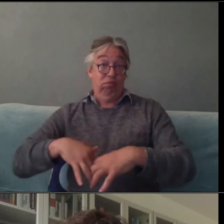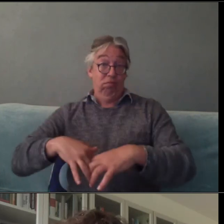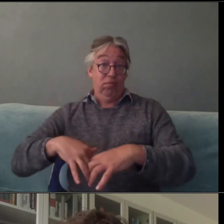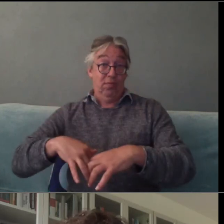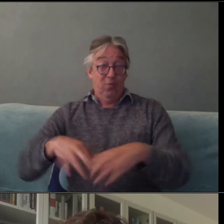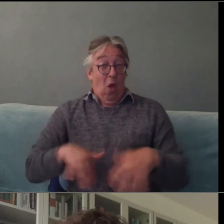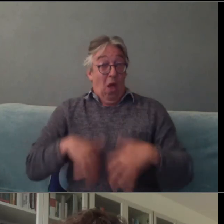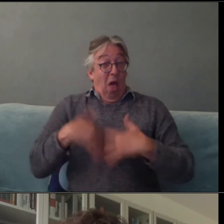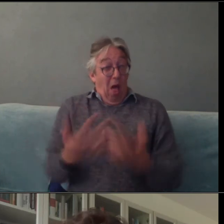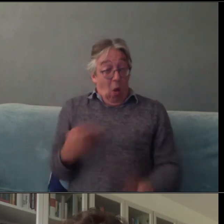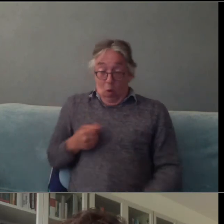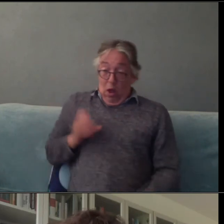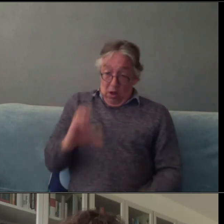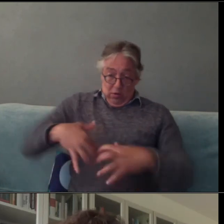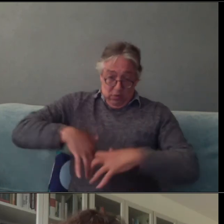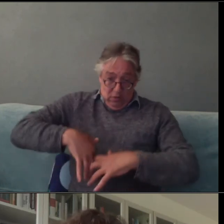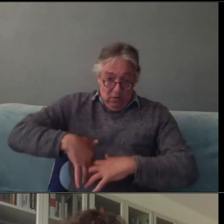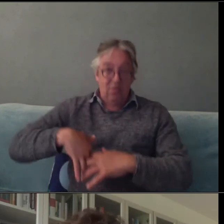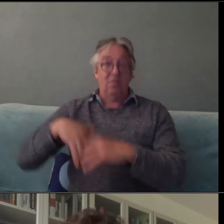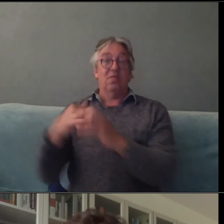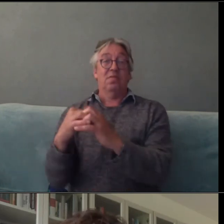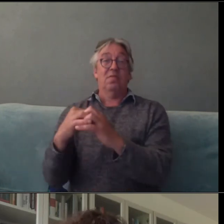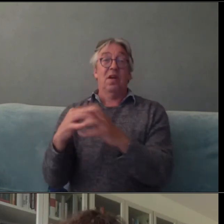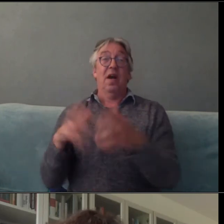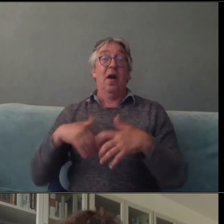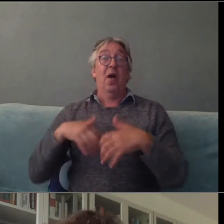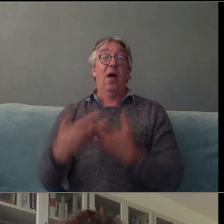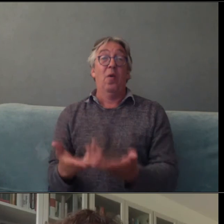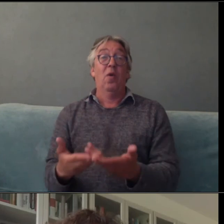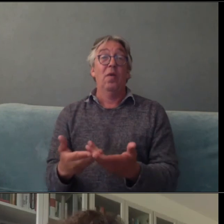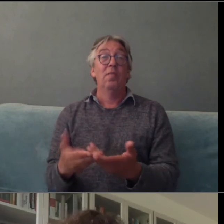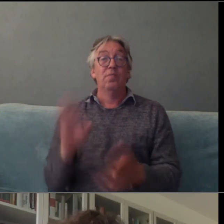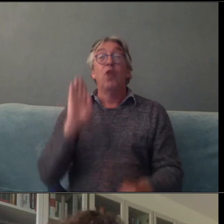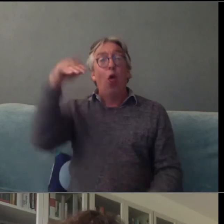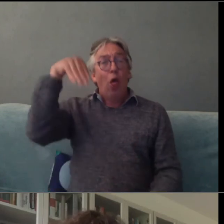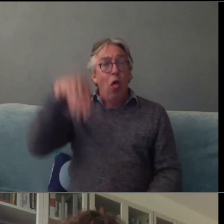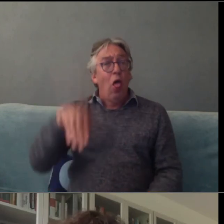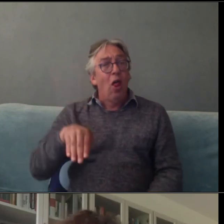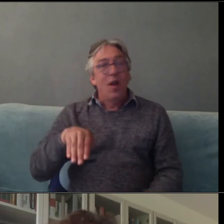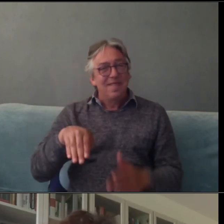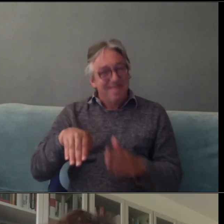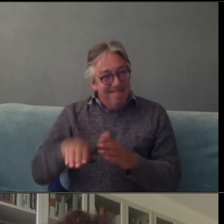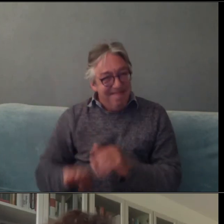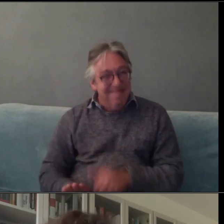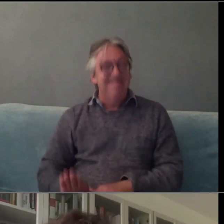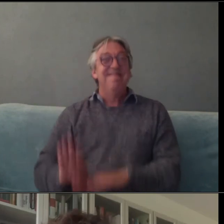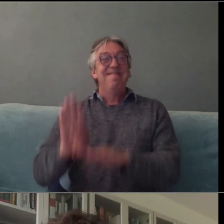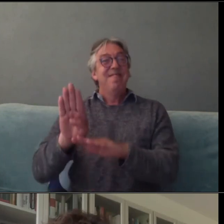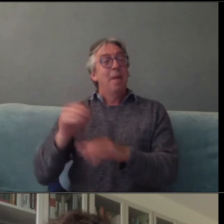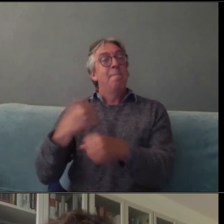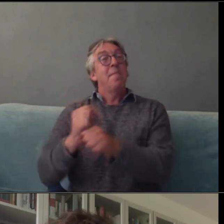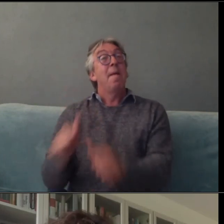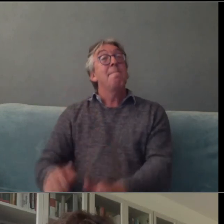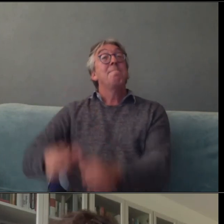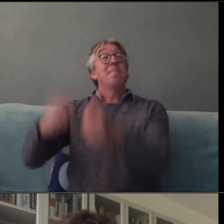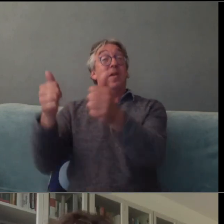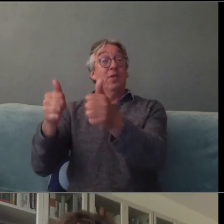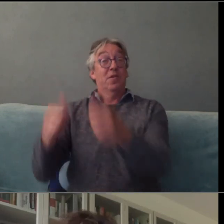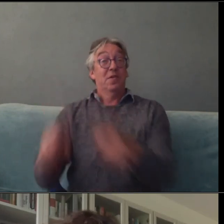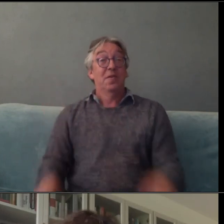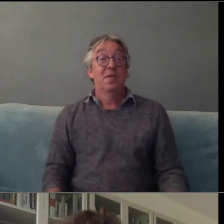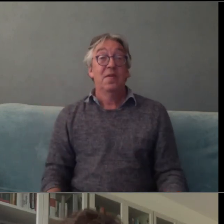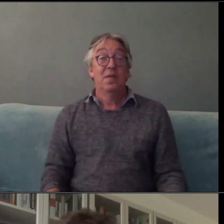recovery responses and the building back better packages to make sure that we don't make the same mistakes that we are